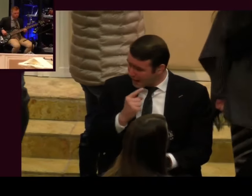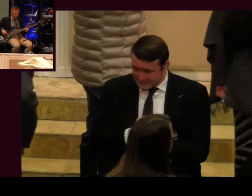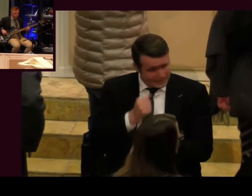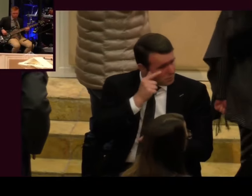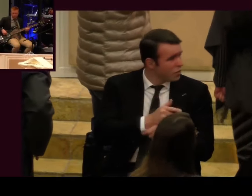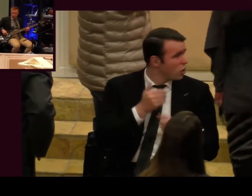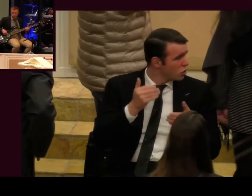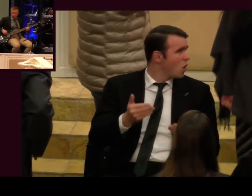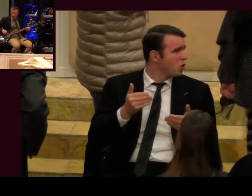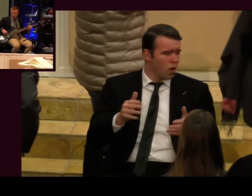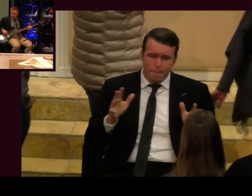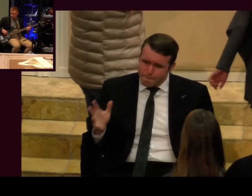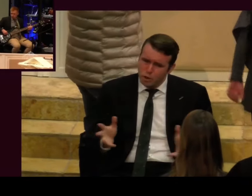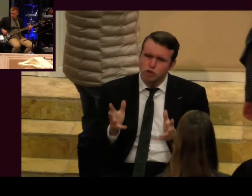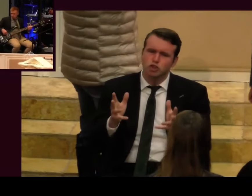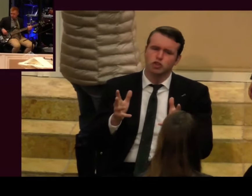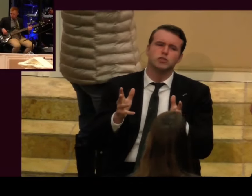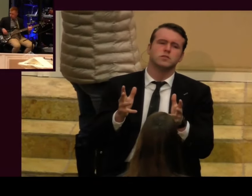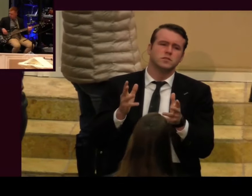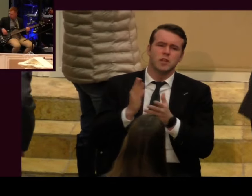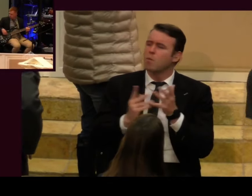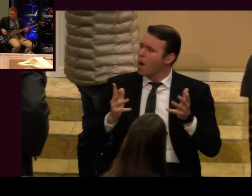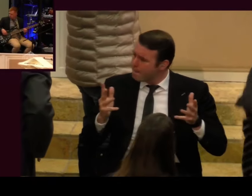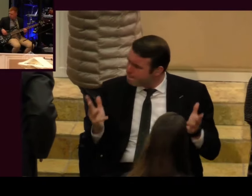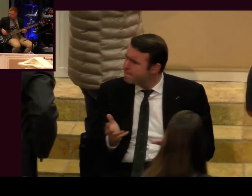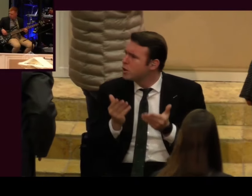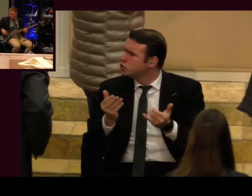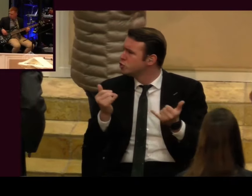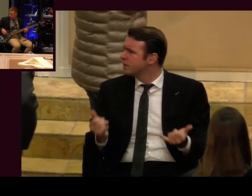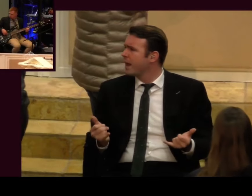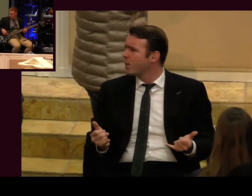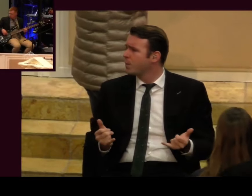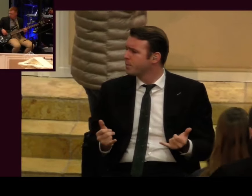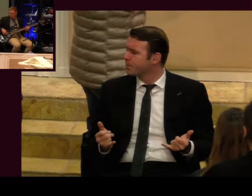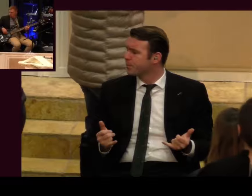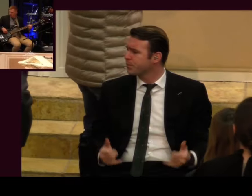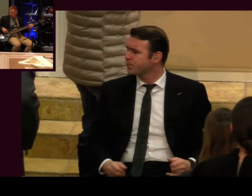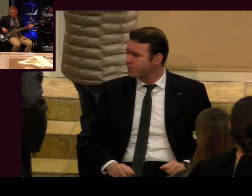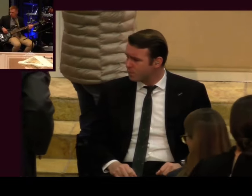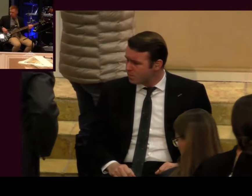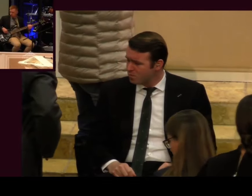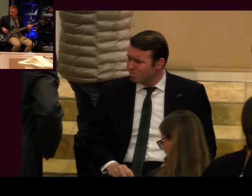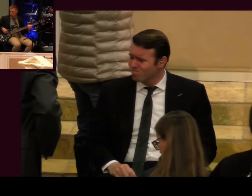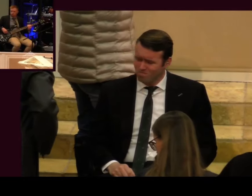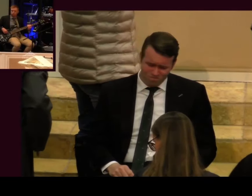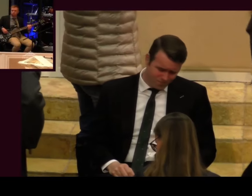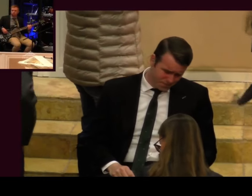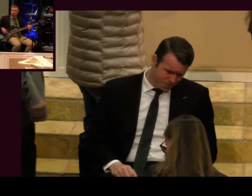That's it, brother. That's it. Go ahead, push. Somebody push into it now.